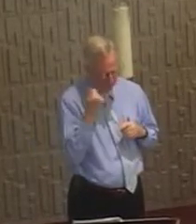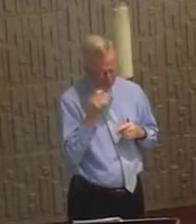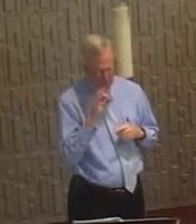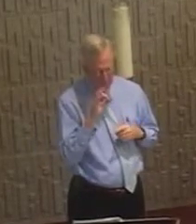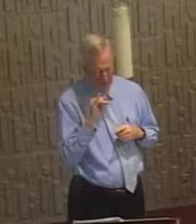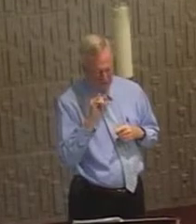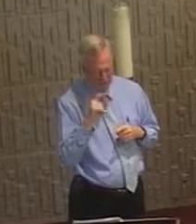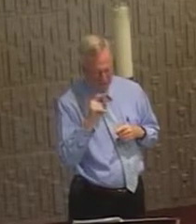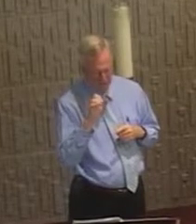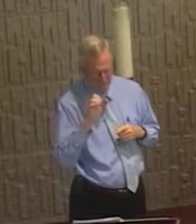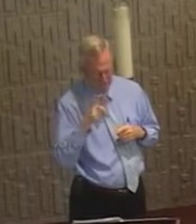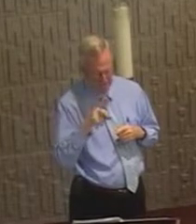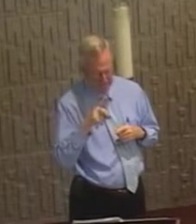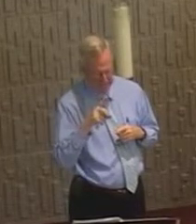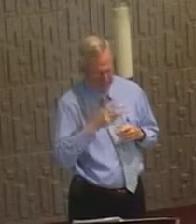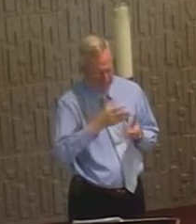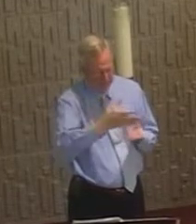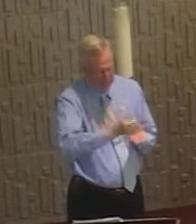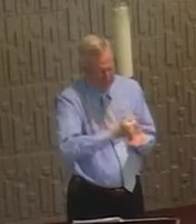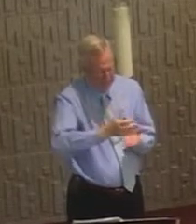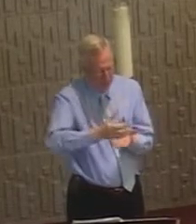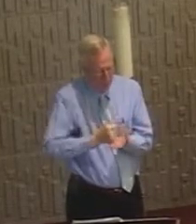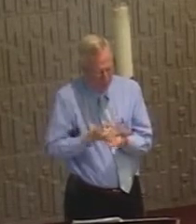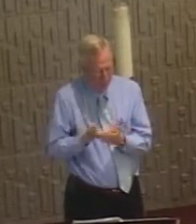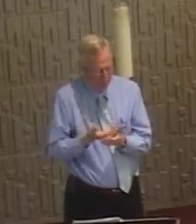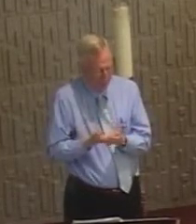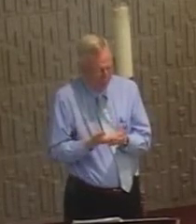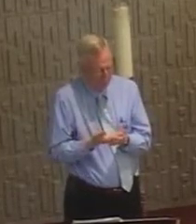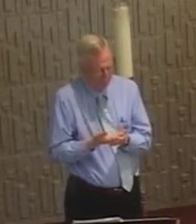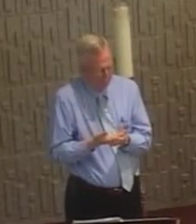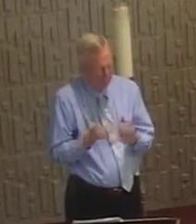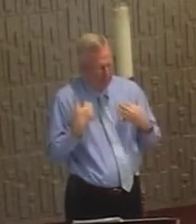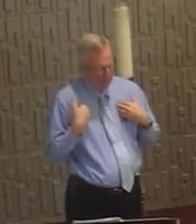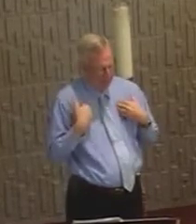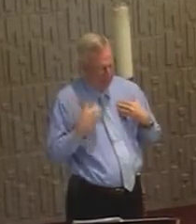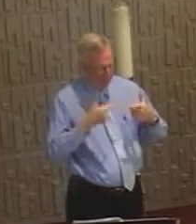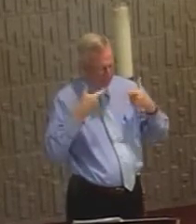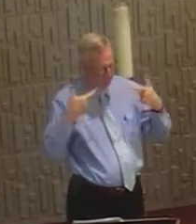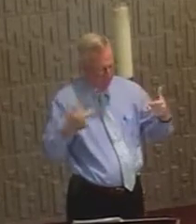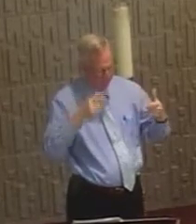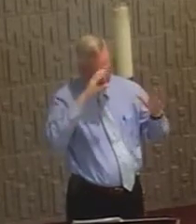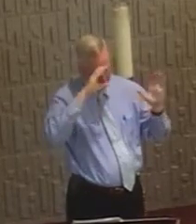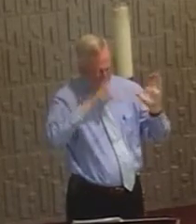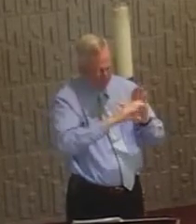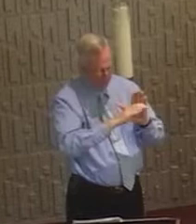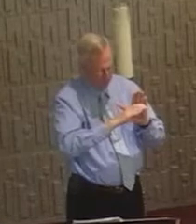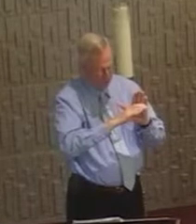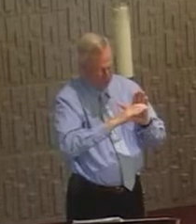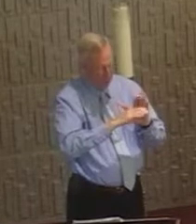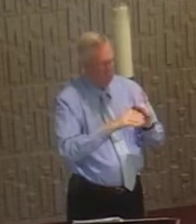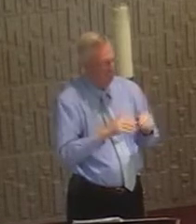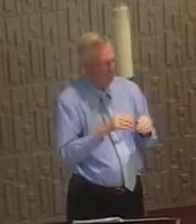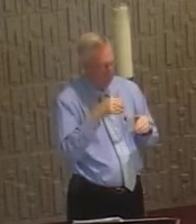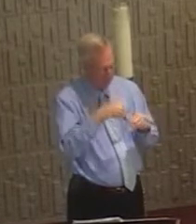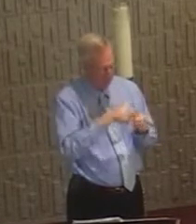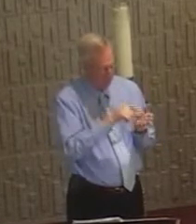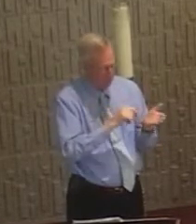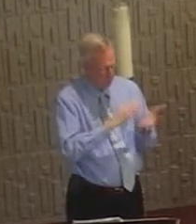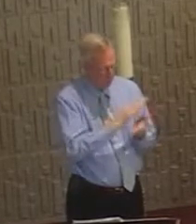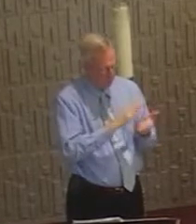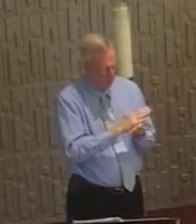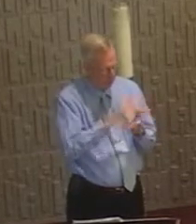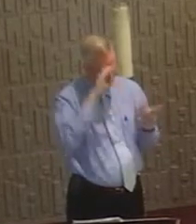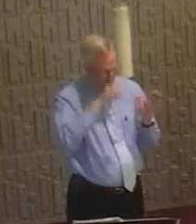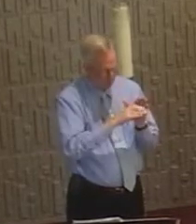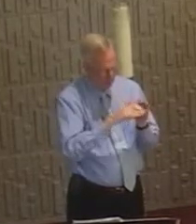of public assistance to help her. And they had this big picture in there that took up almost a third of the story space. It was a picture of her